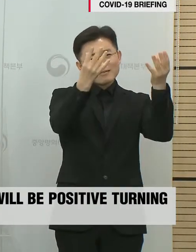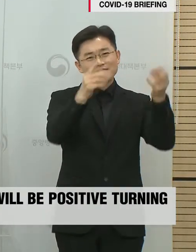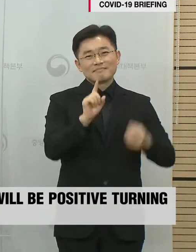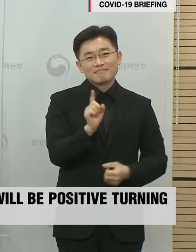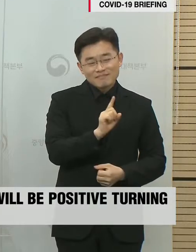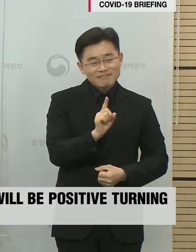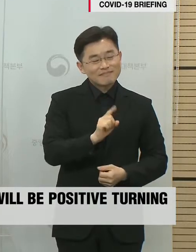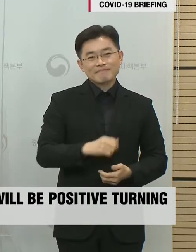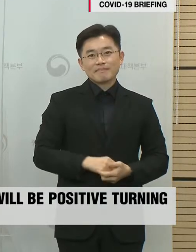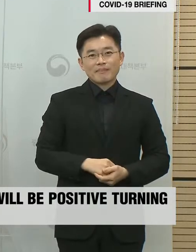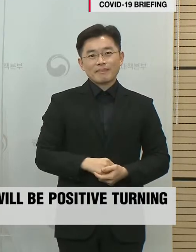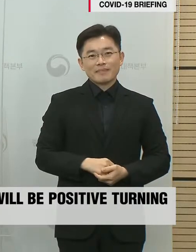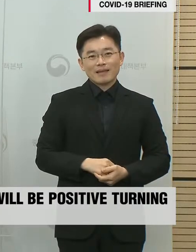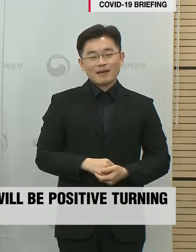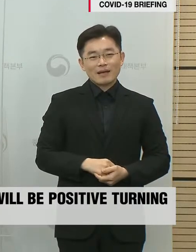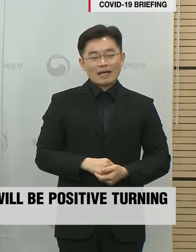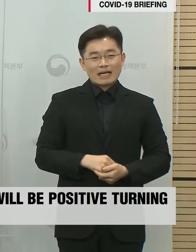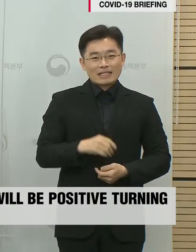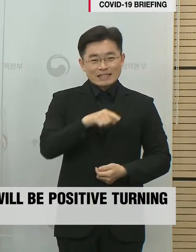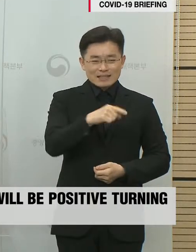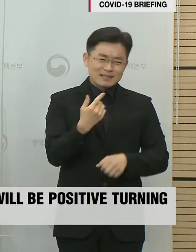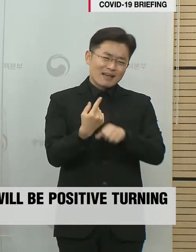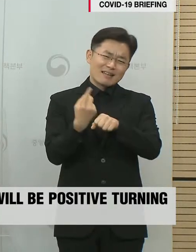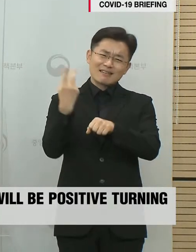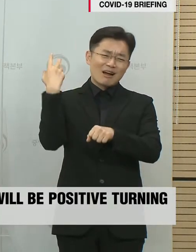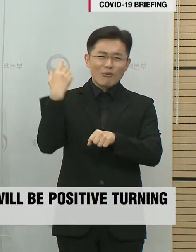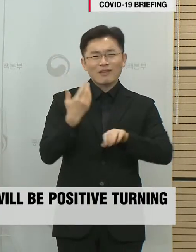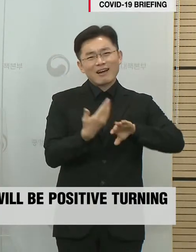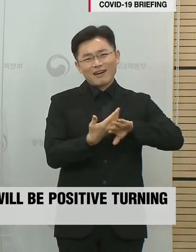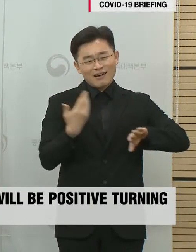However, this means that during the Chuseok